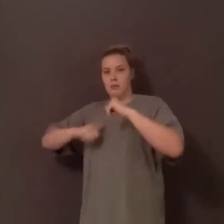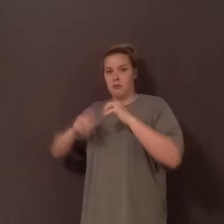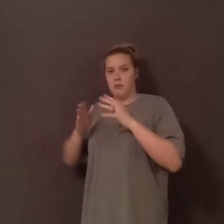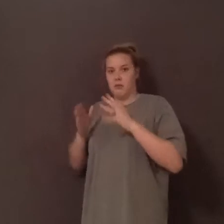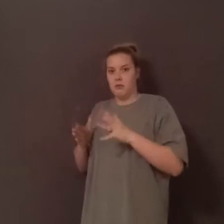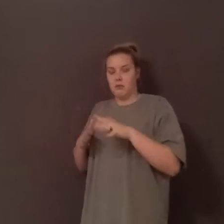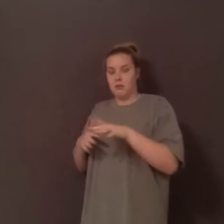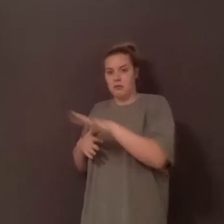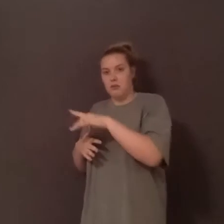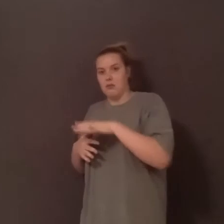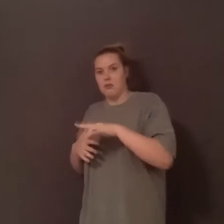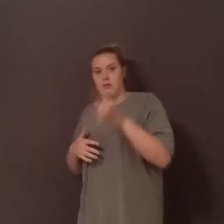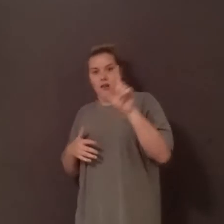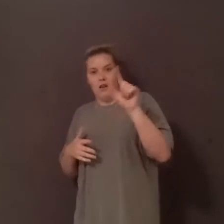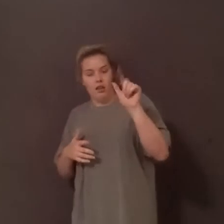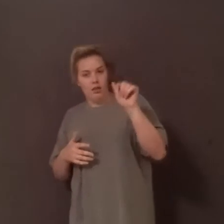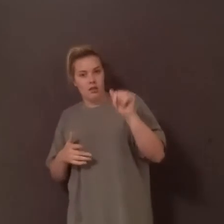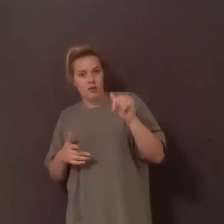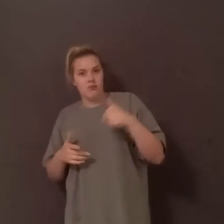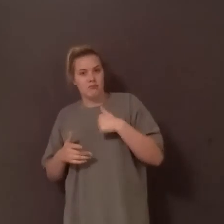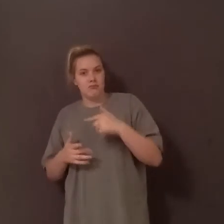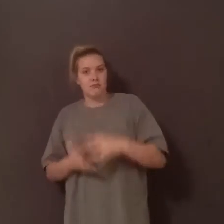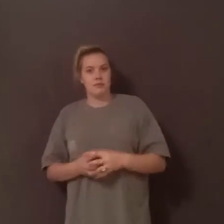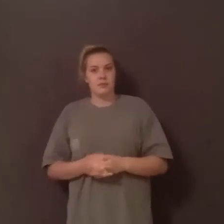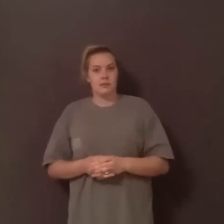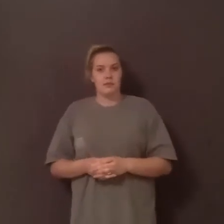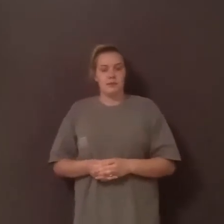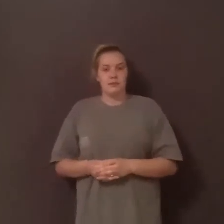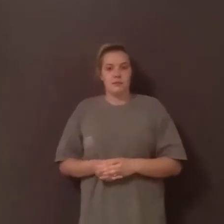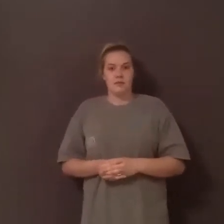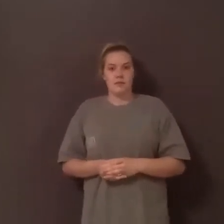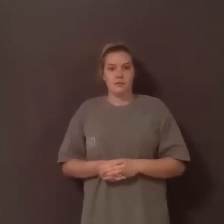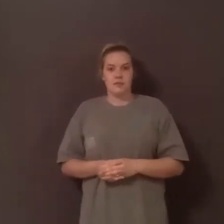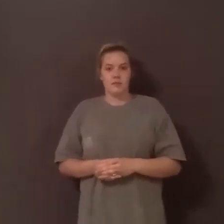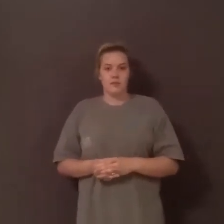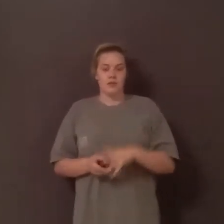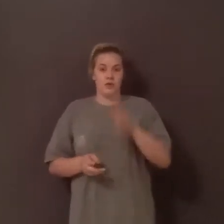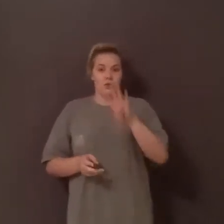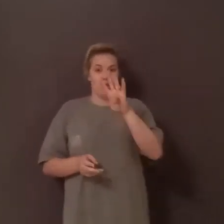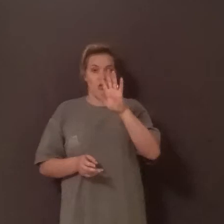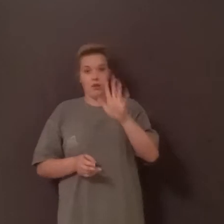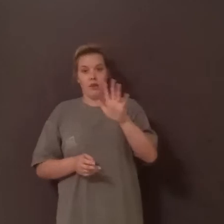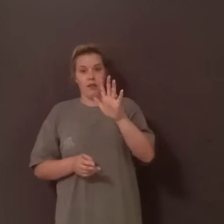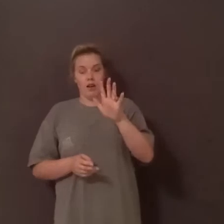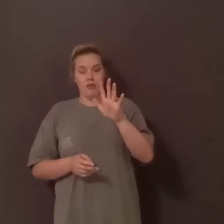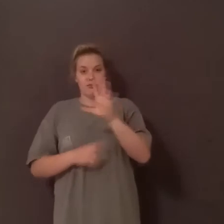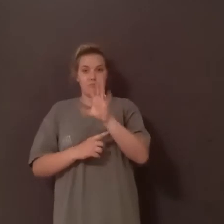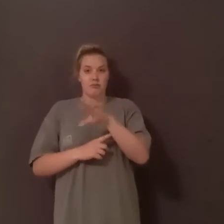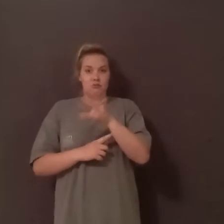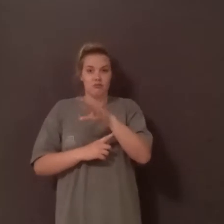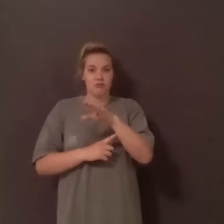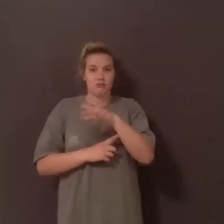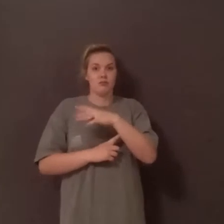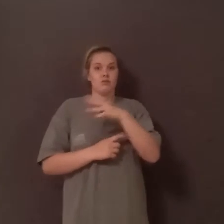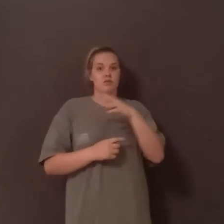LA. yeah, but no, I mean, I've done over 45 Sure. films in French and Spanish and a lot of things. Okay, well,